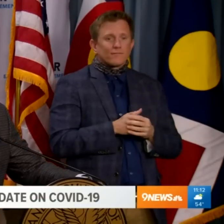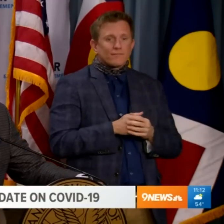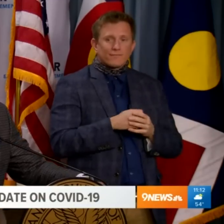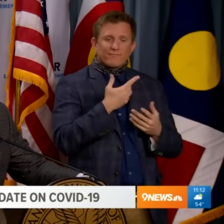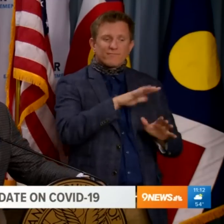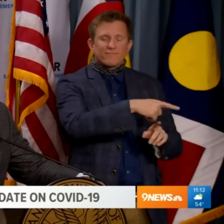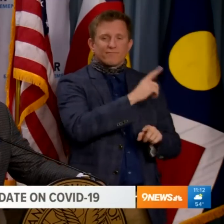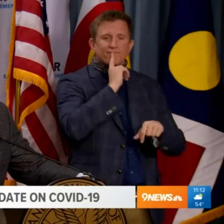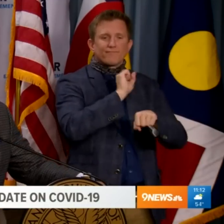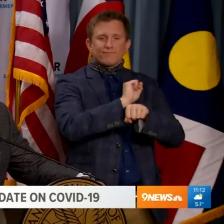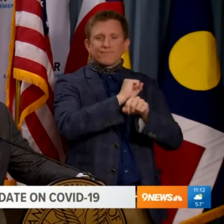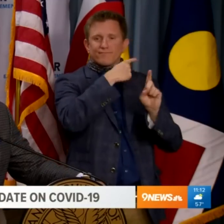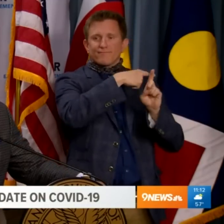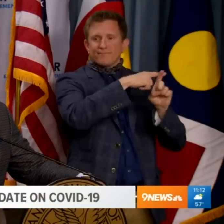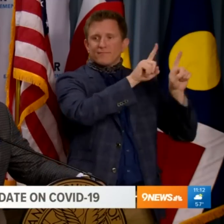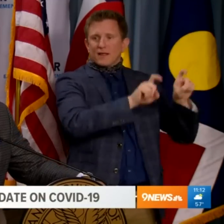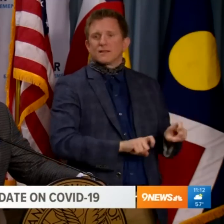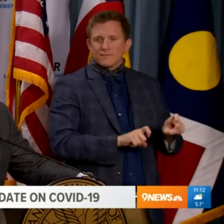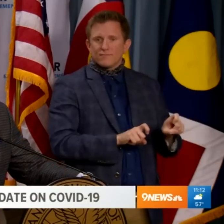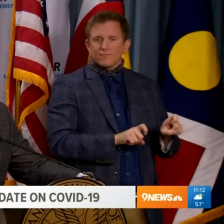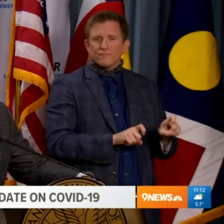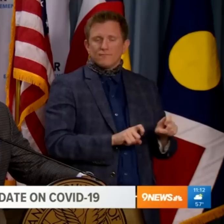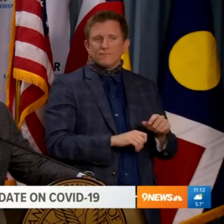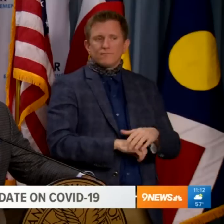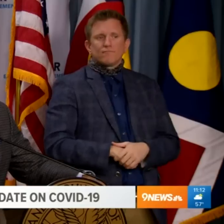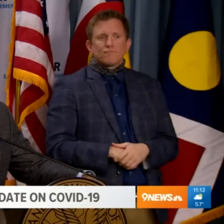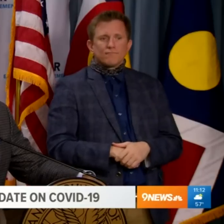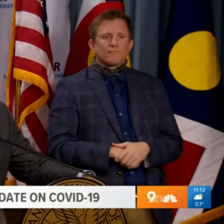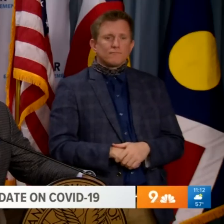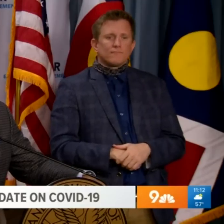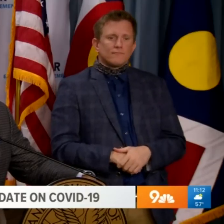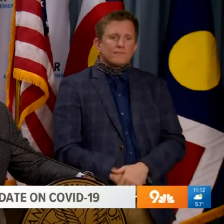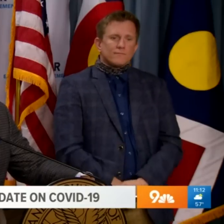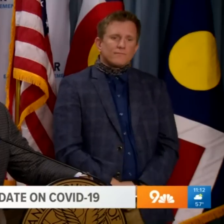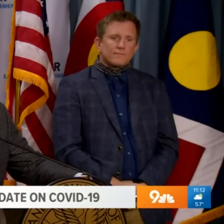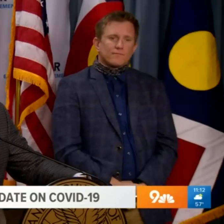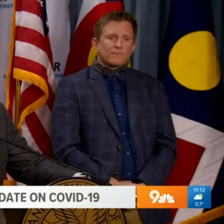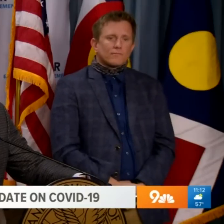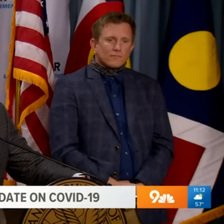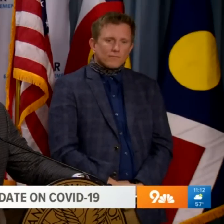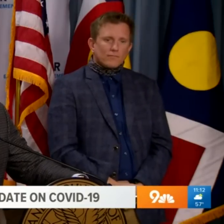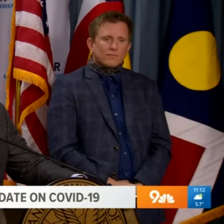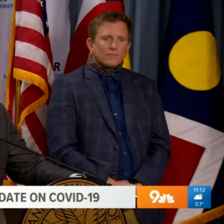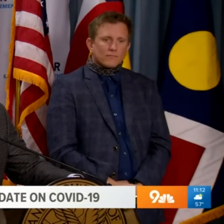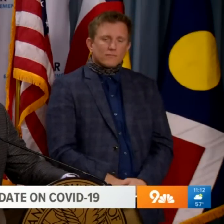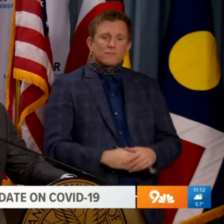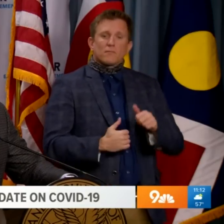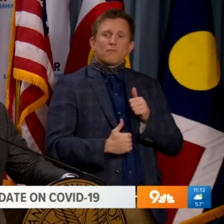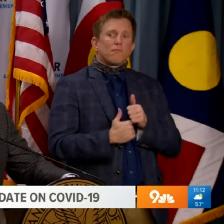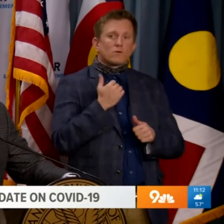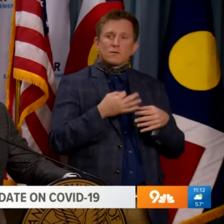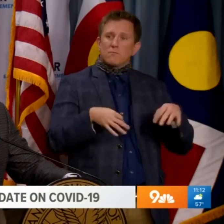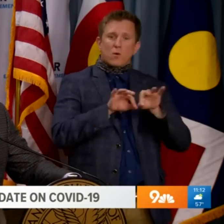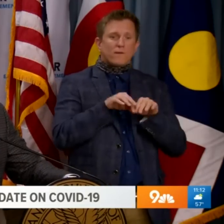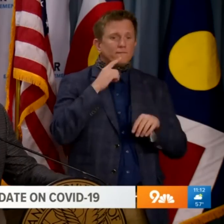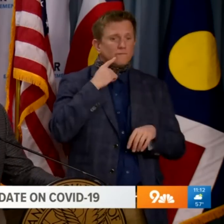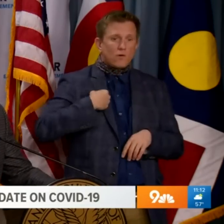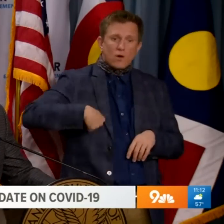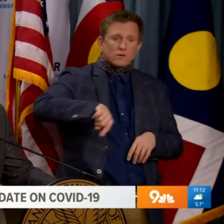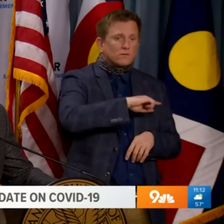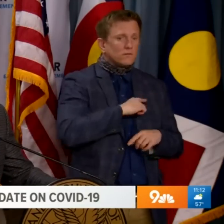Denver. We've lost close to 100 people in the city. I don't know many families that have not been touched by this